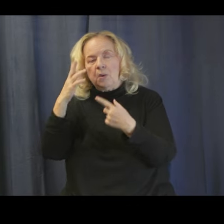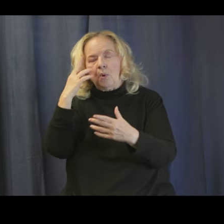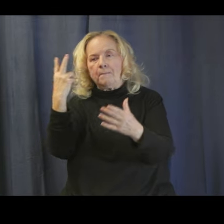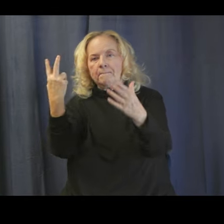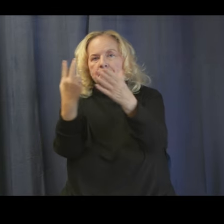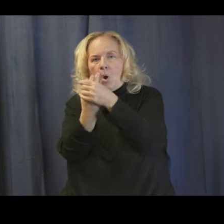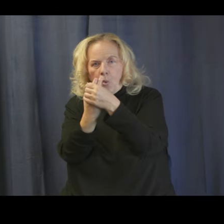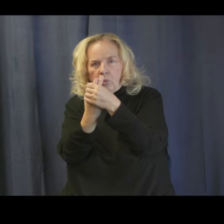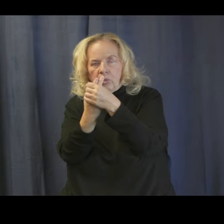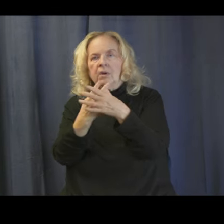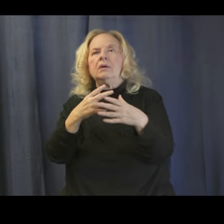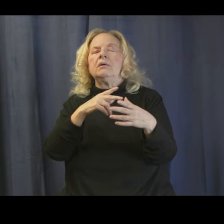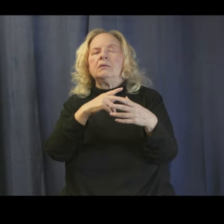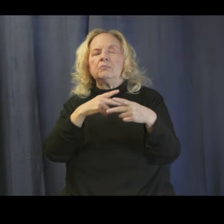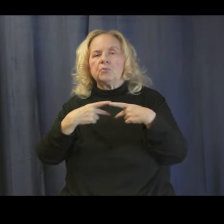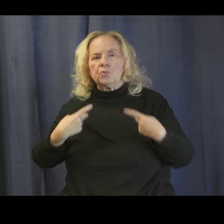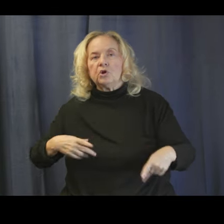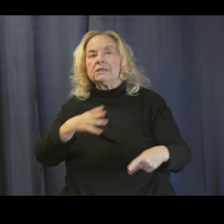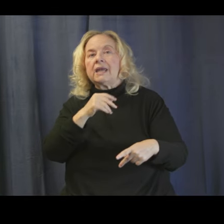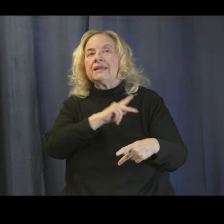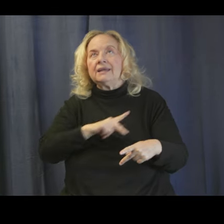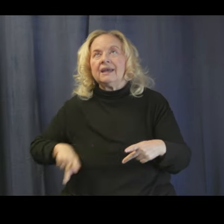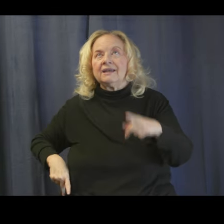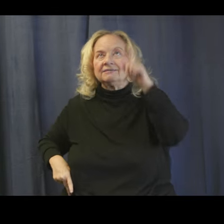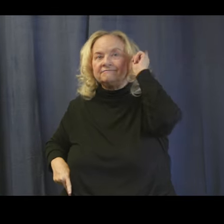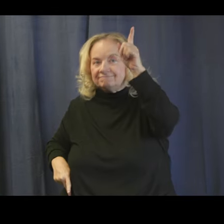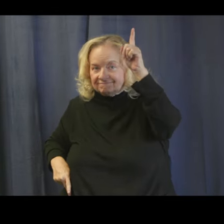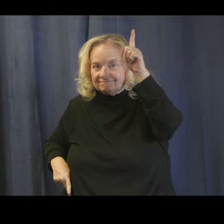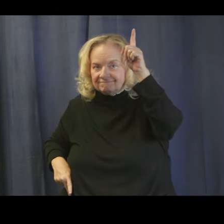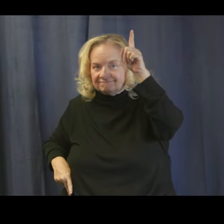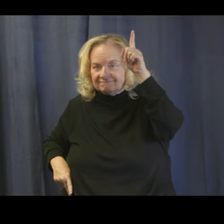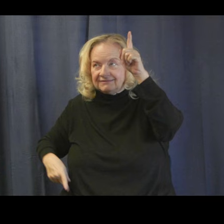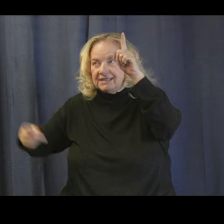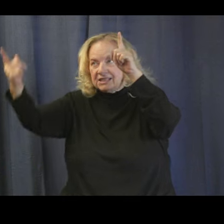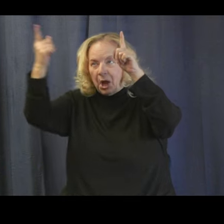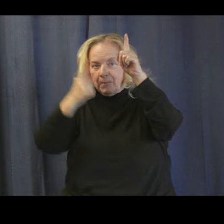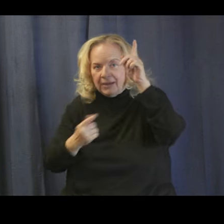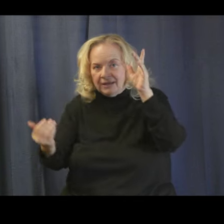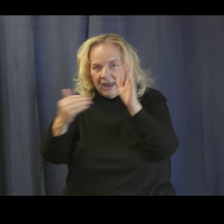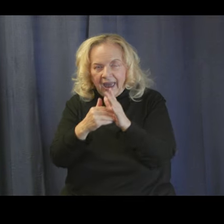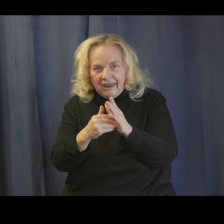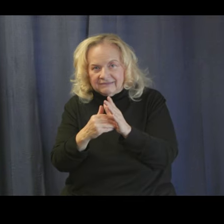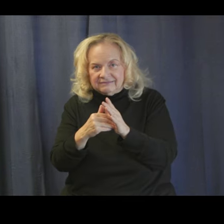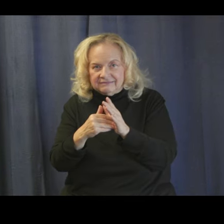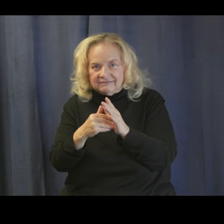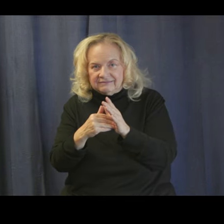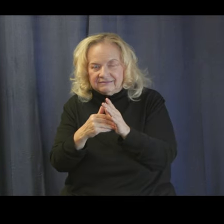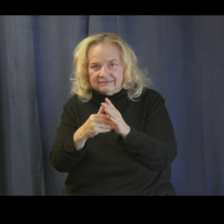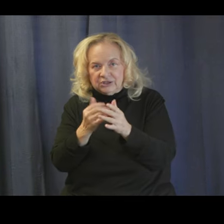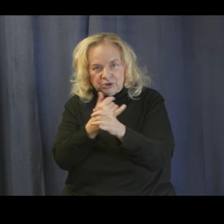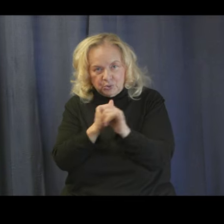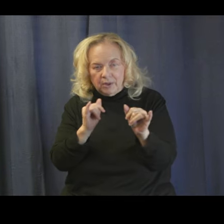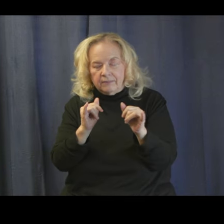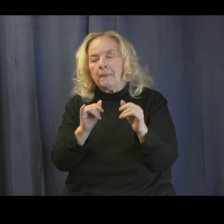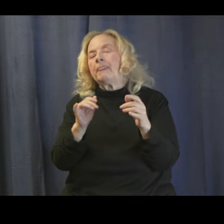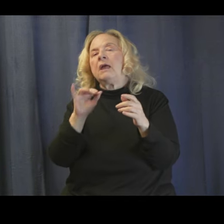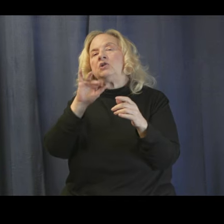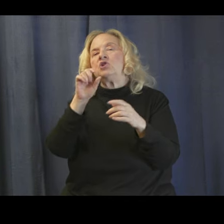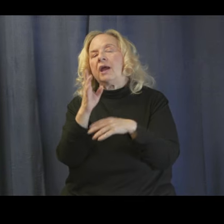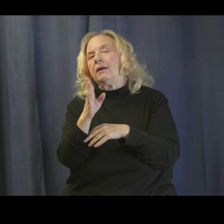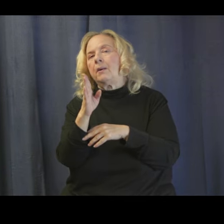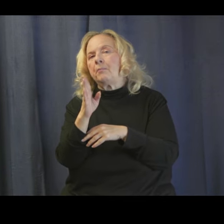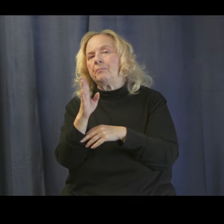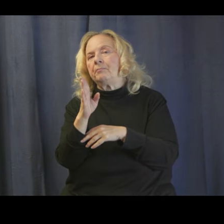again be both priest and king. It's coming back. Now, I believe